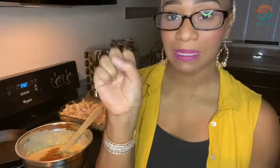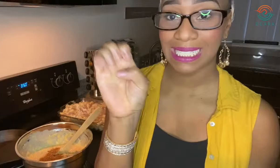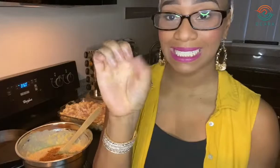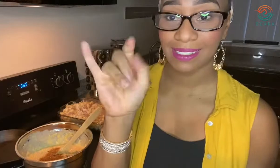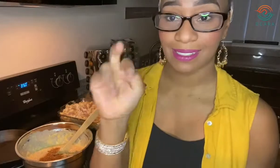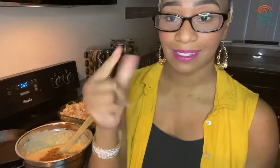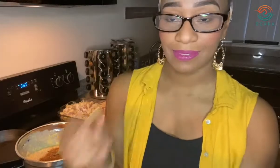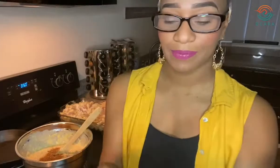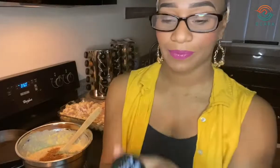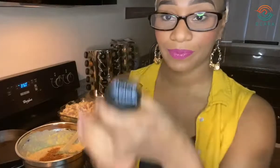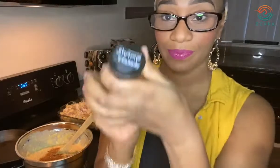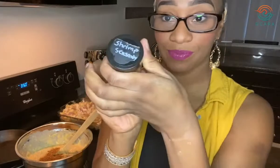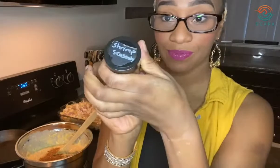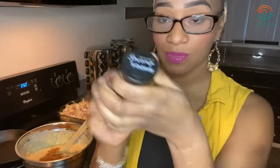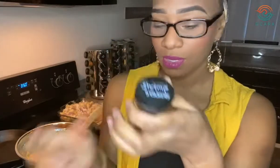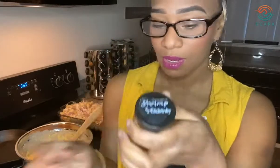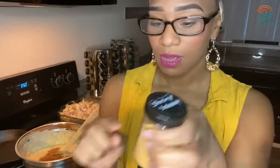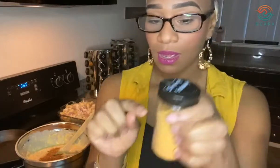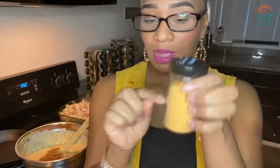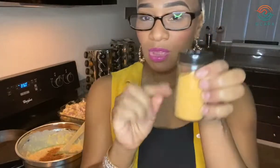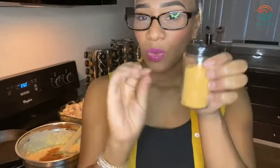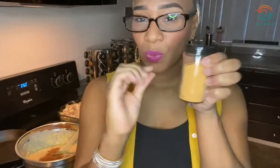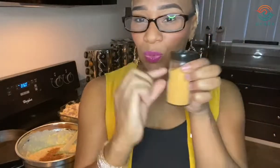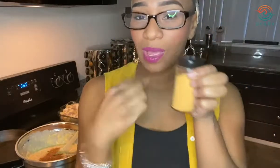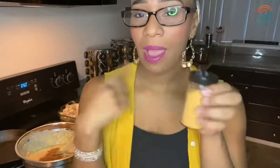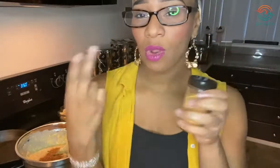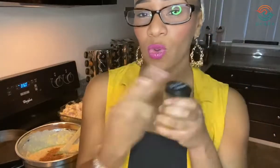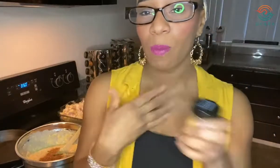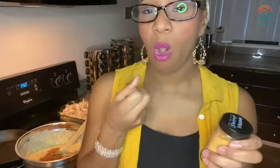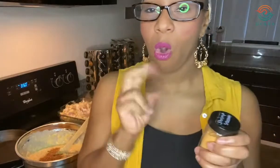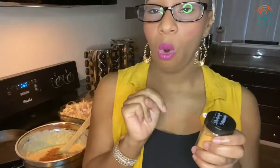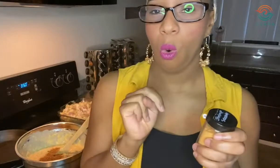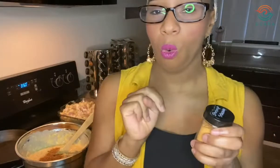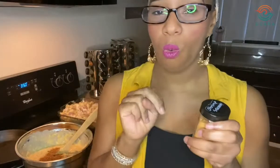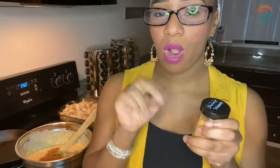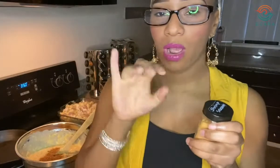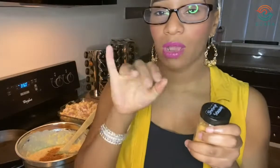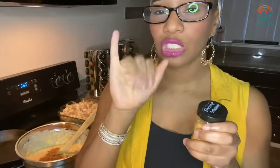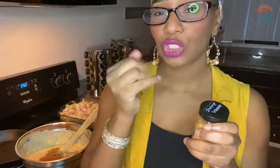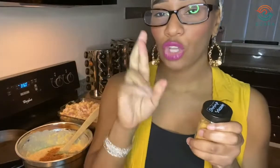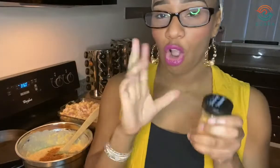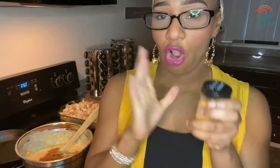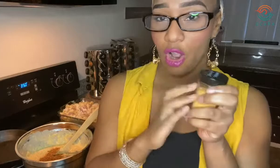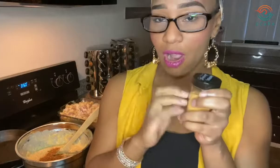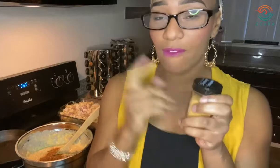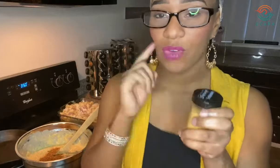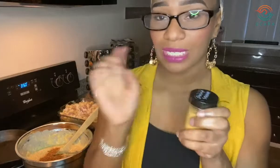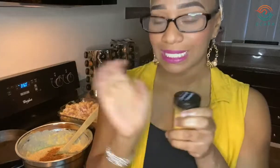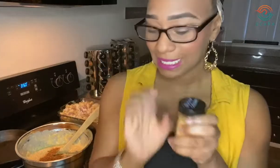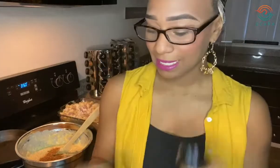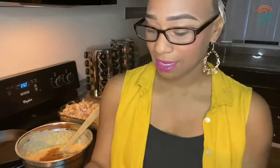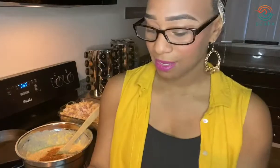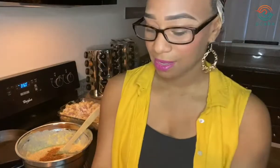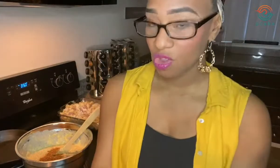The last seasoning is shrimp seasoning. I use my own mix of this shrimp